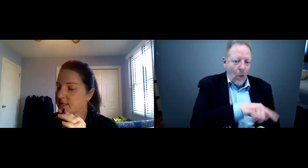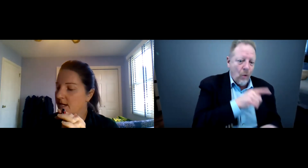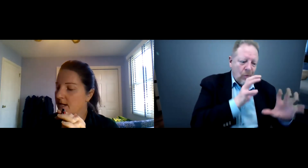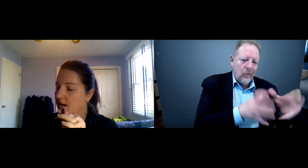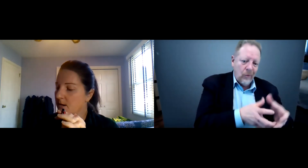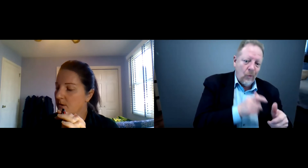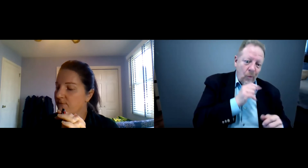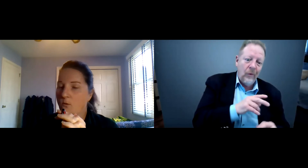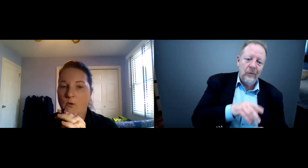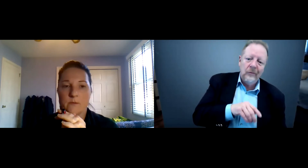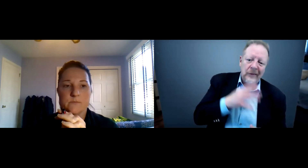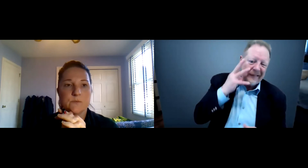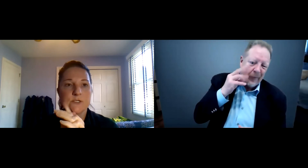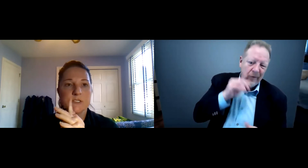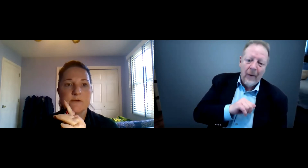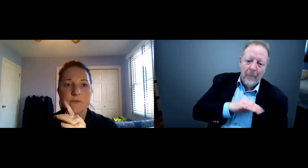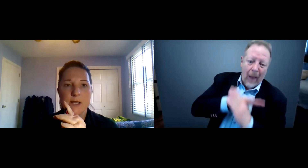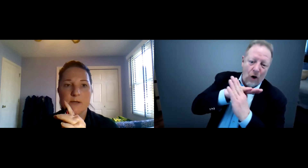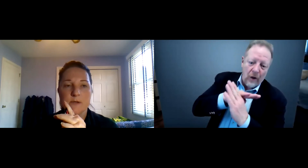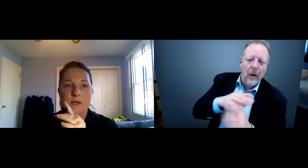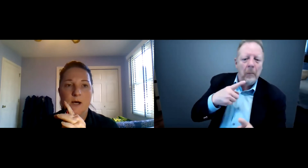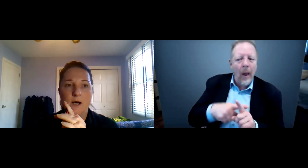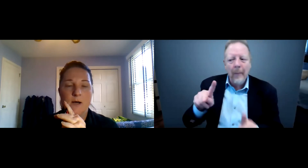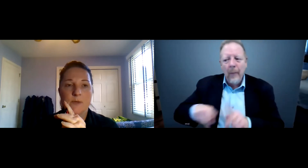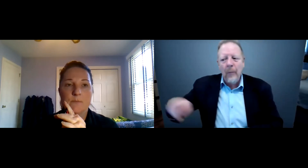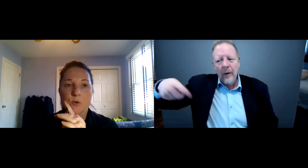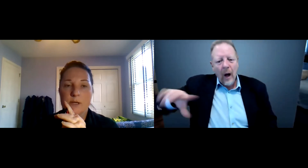bit. When we say a forum, do we just invite